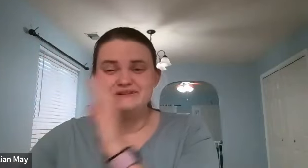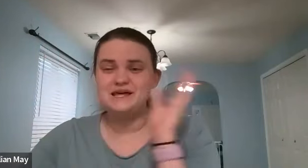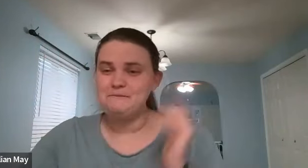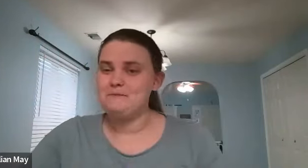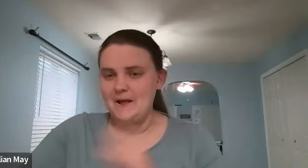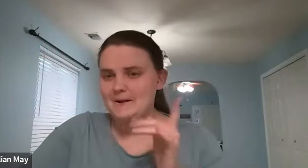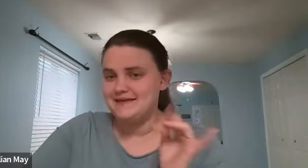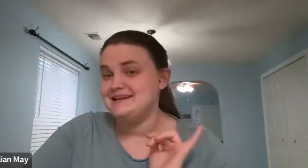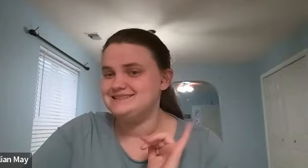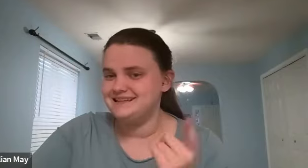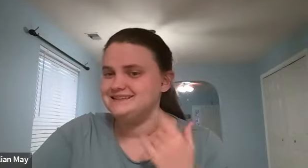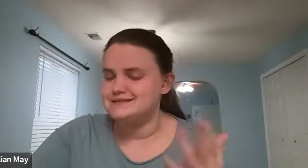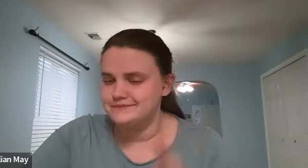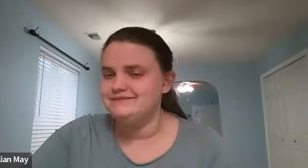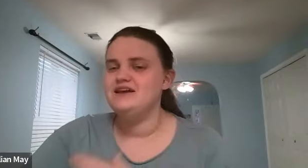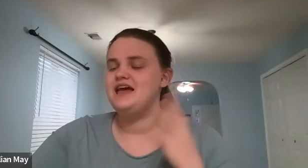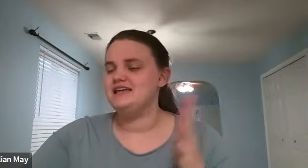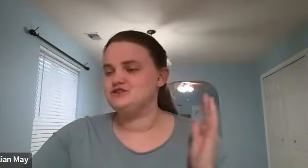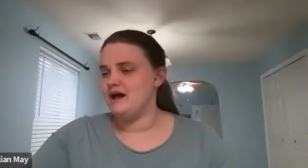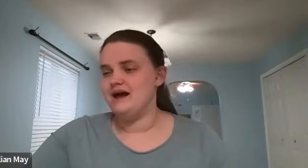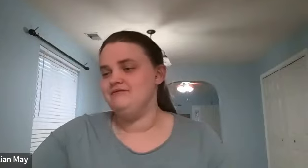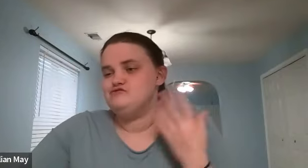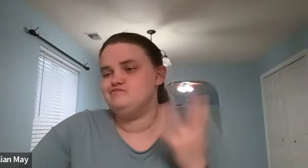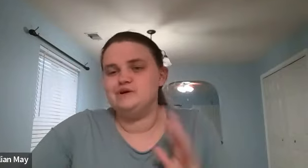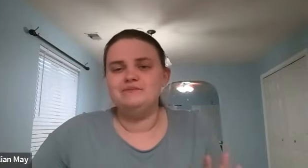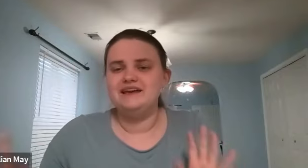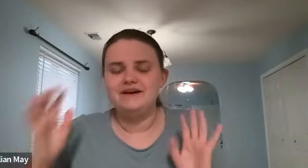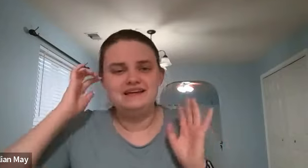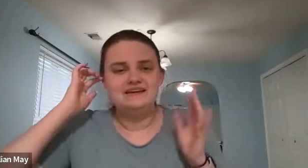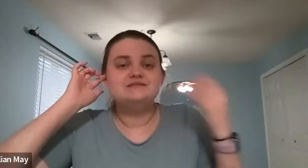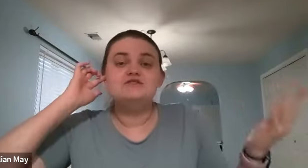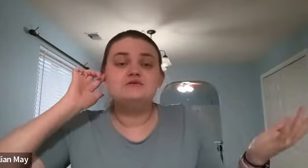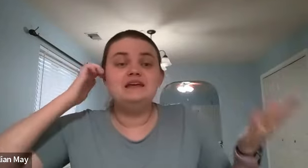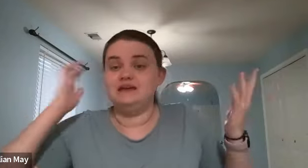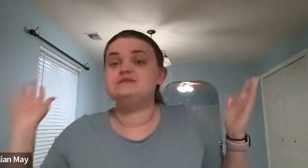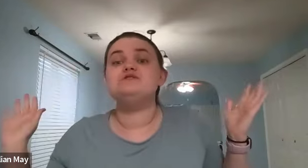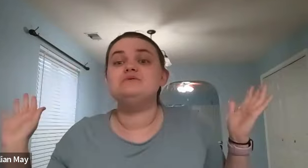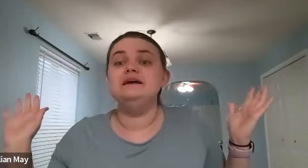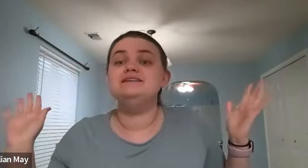was like, that's me. It's so bad. But I'm like, if it gets me through the week, it gets me through the week.